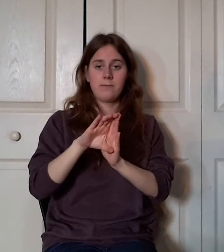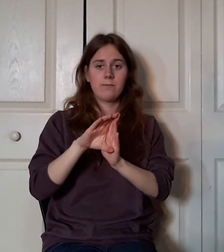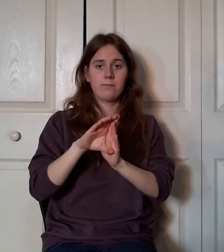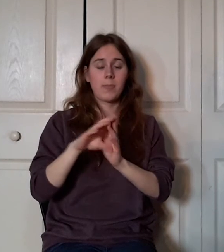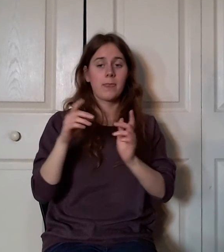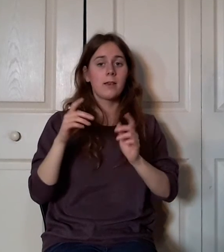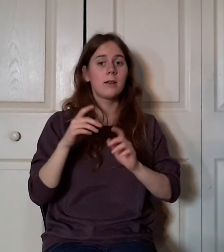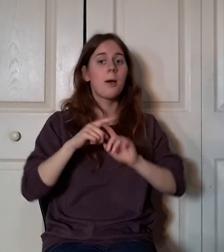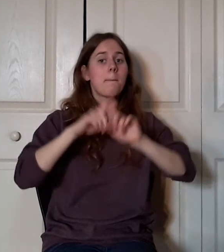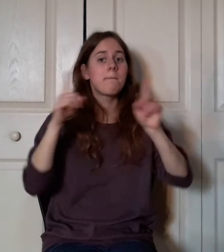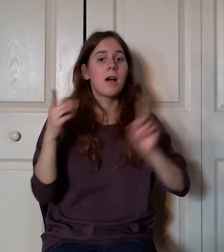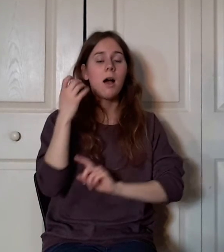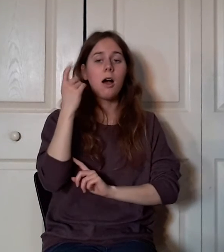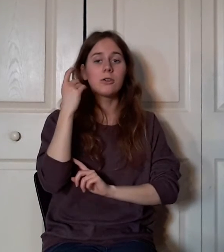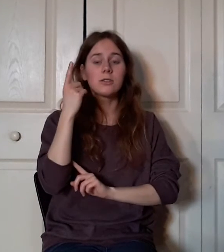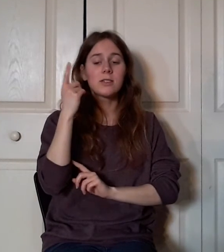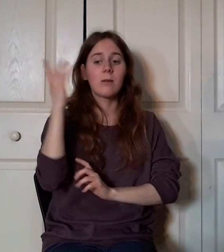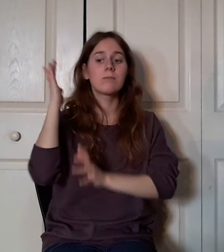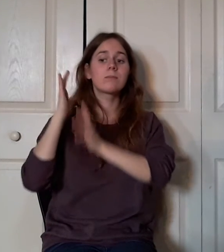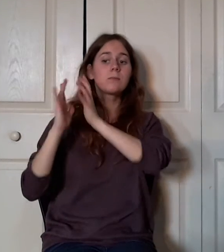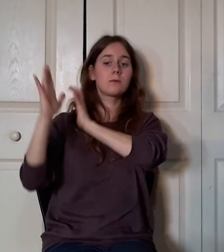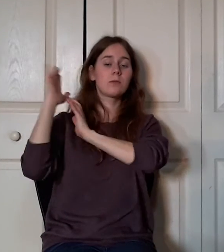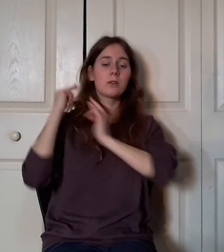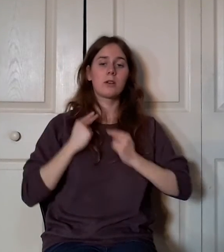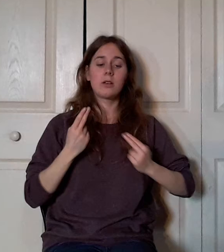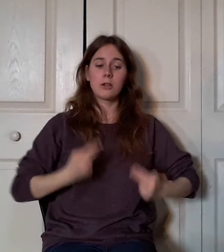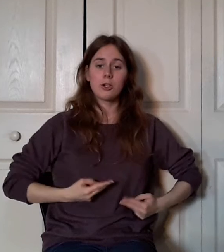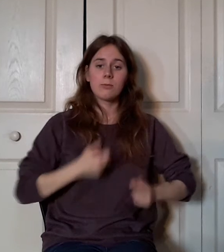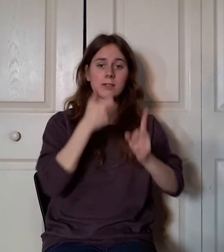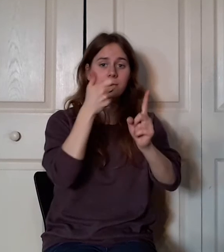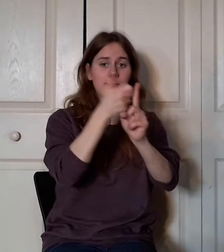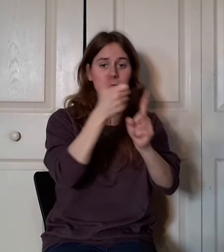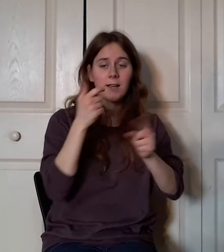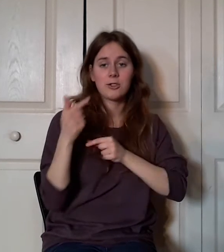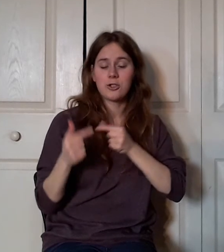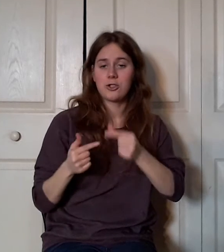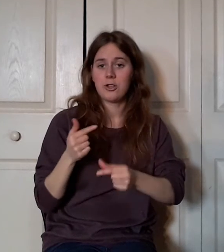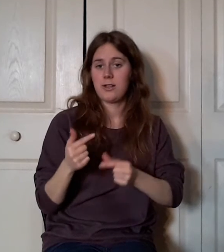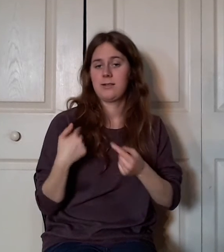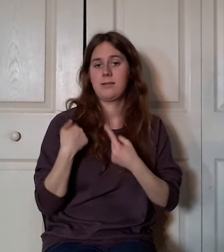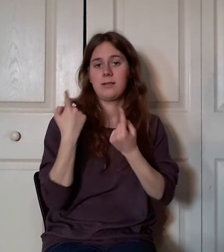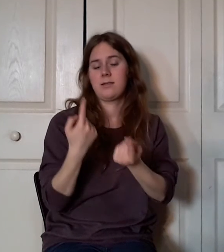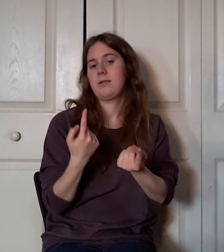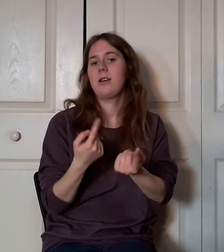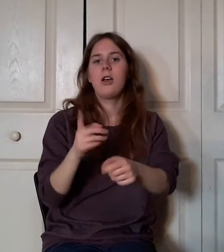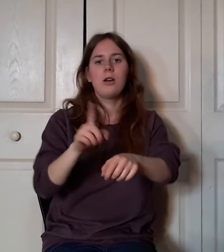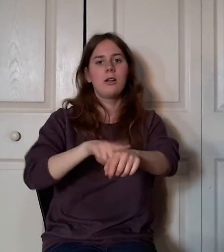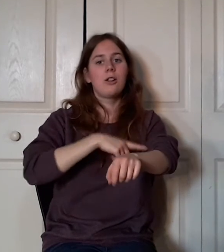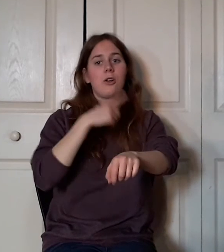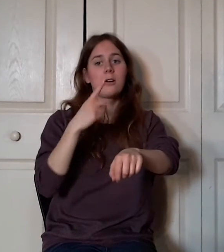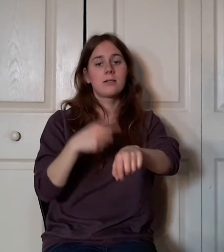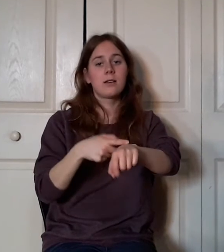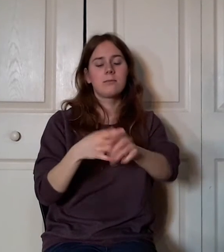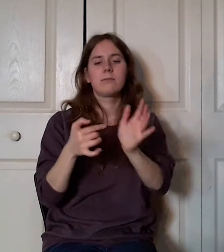the genetics of organisms for a very, very, very long time. For example, in